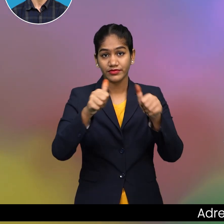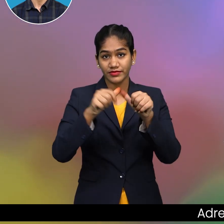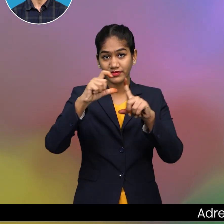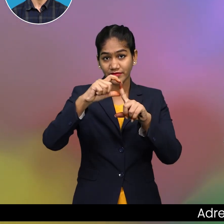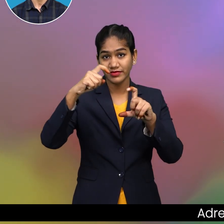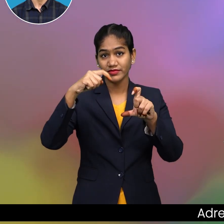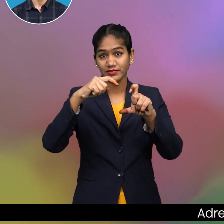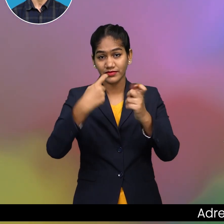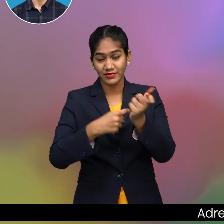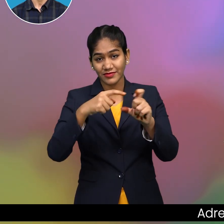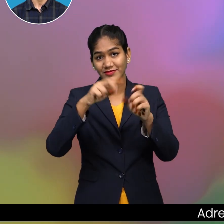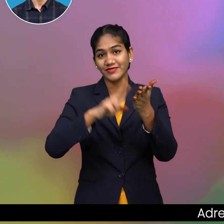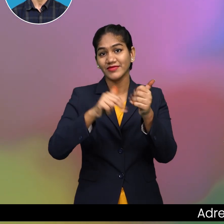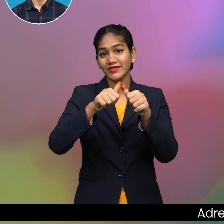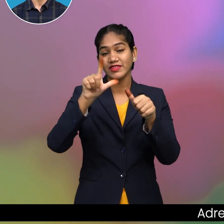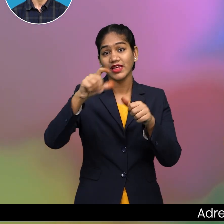adrenal glands,